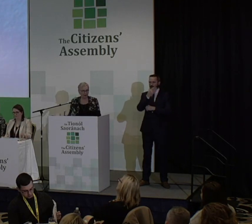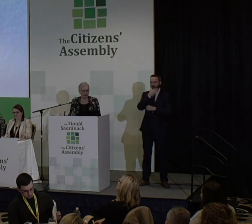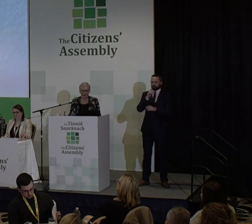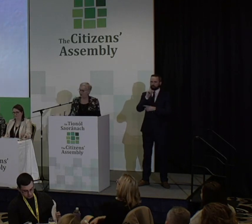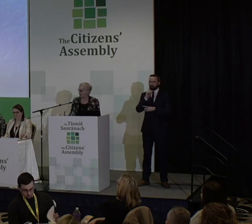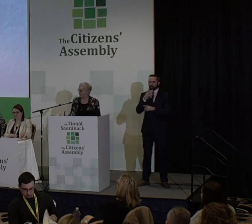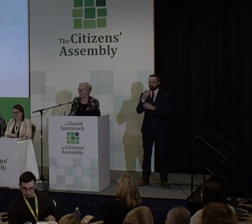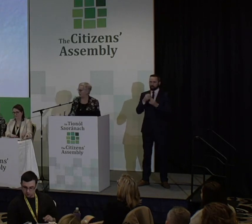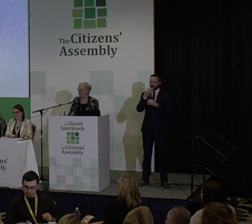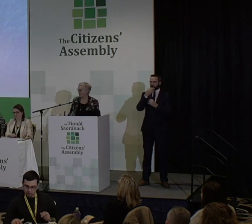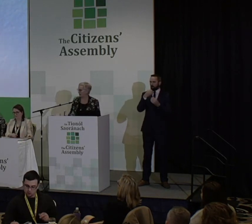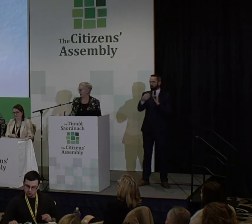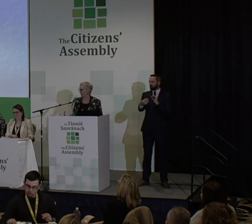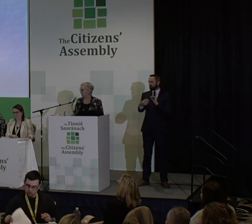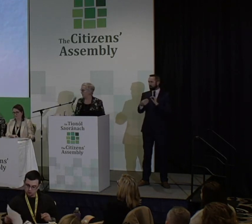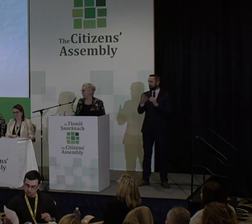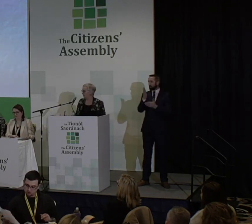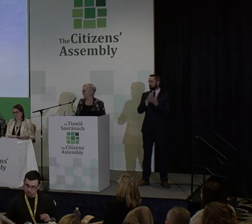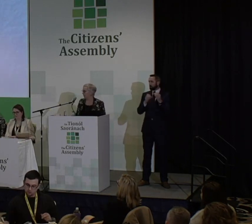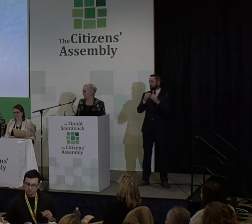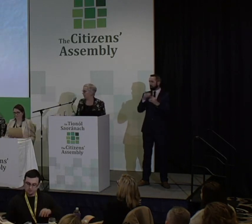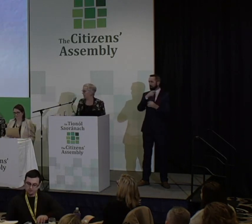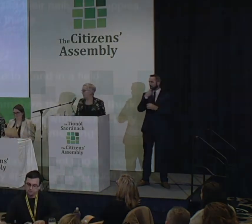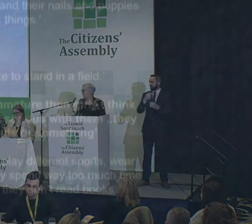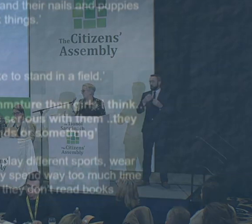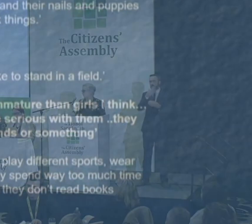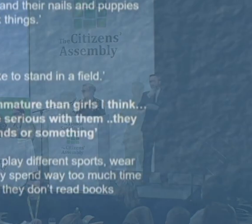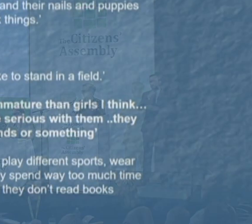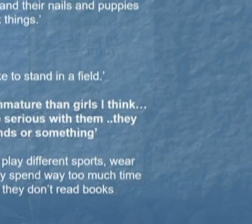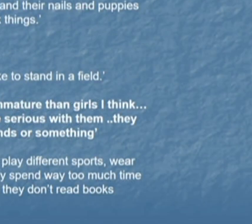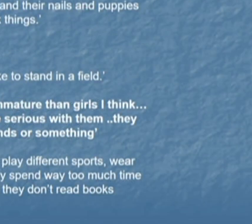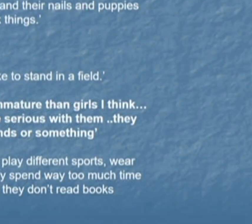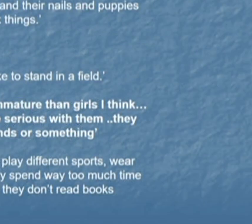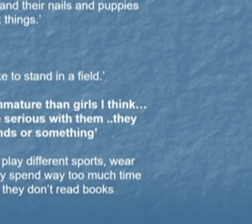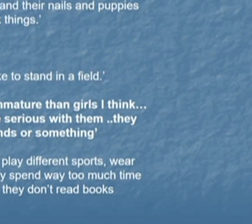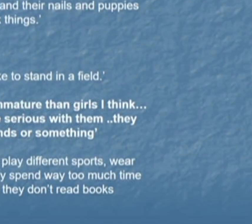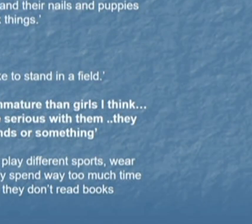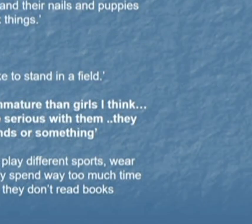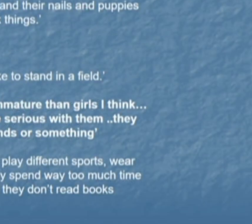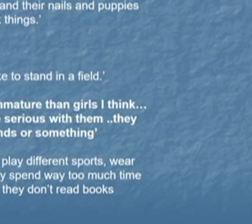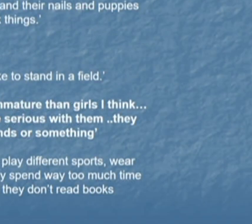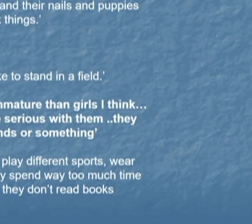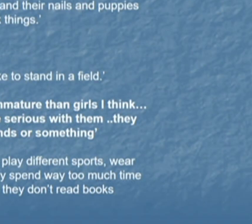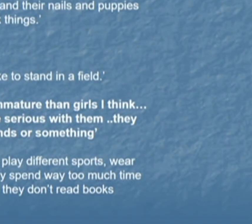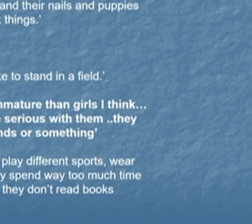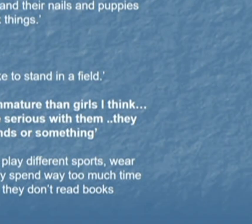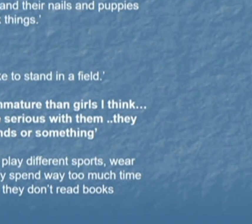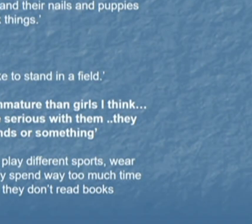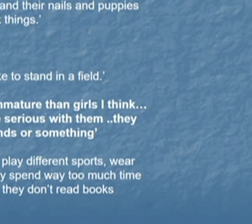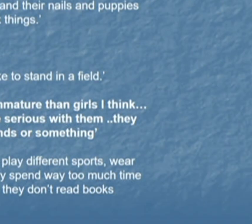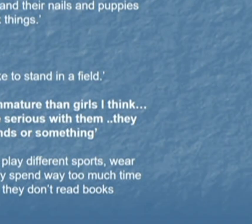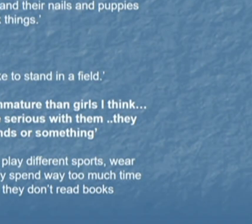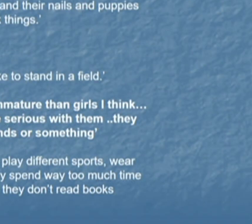these are some of the comments the kids made. So 9-year-old boys, the girls dress different and play different and they think different. And another